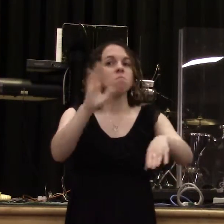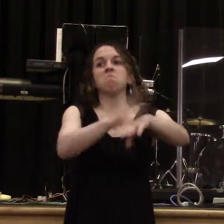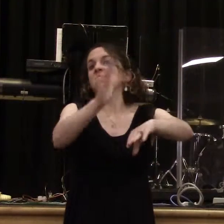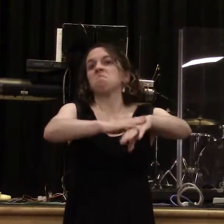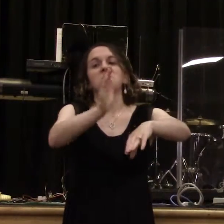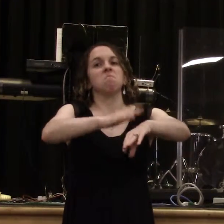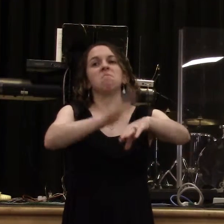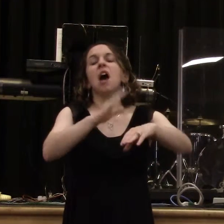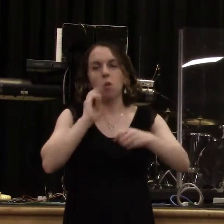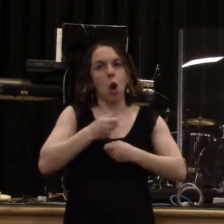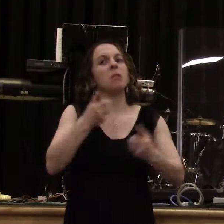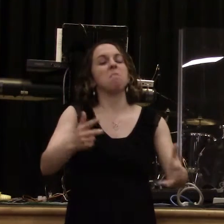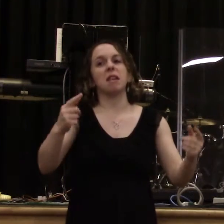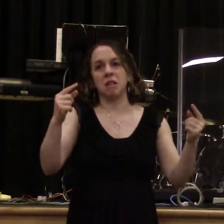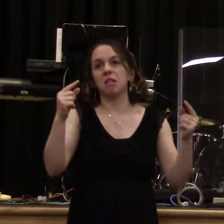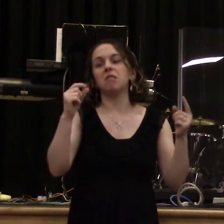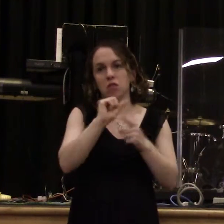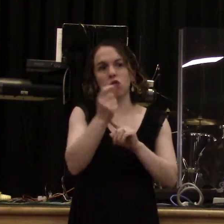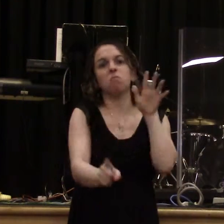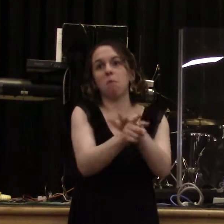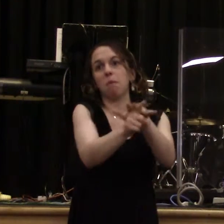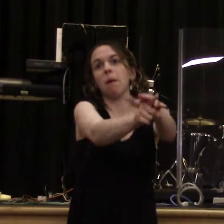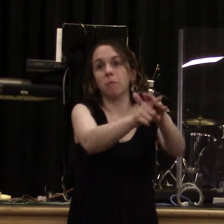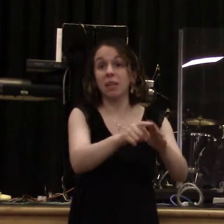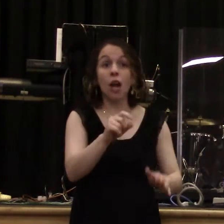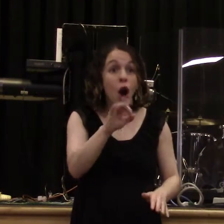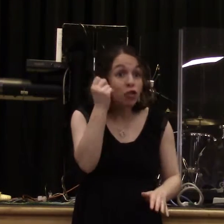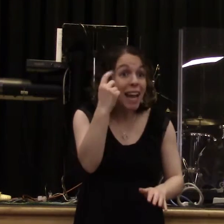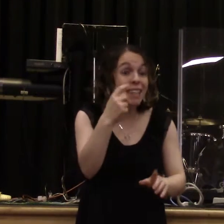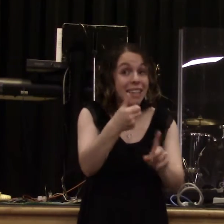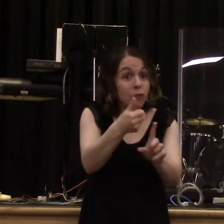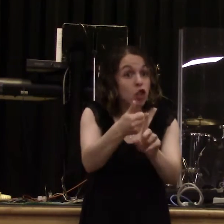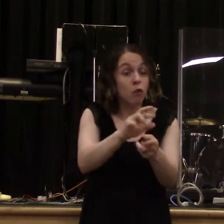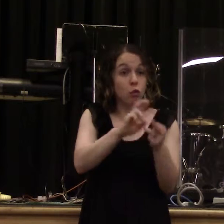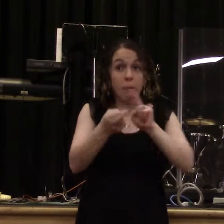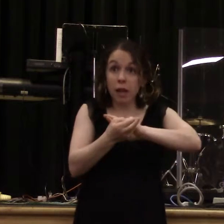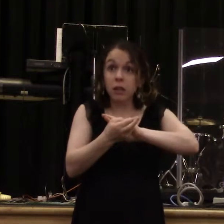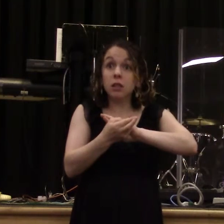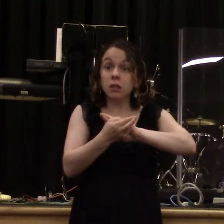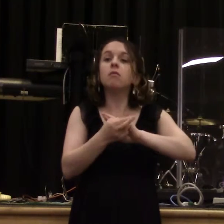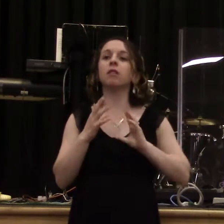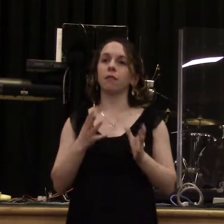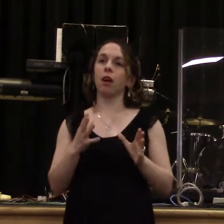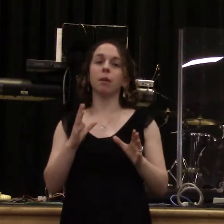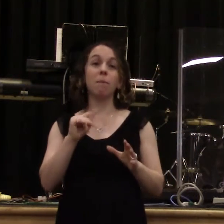tribulation, unless they repent of her deeds. And this is shocking. It says, and I will kill her children with pestilence.